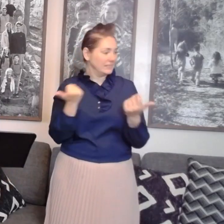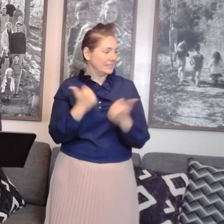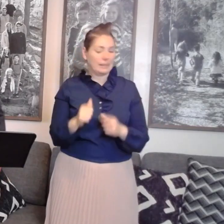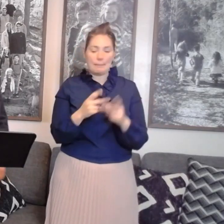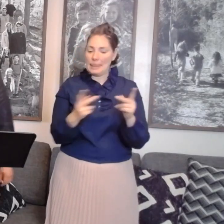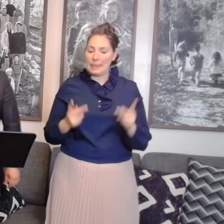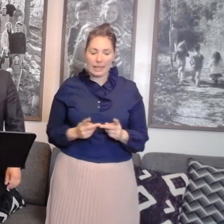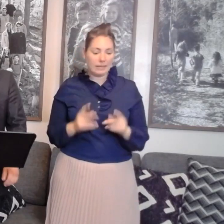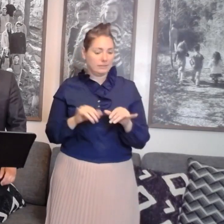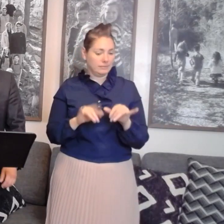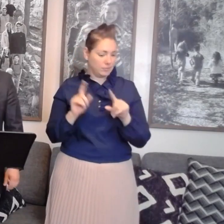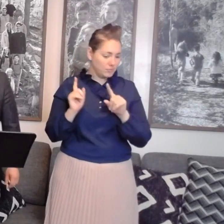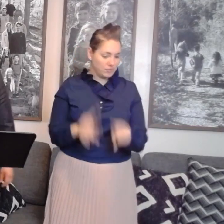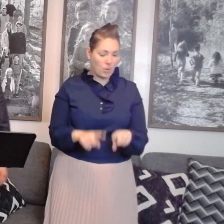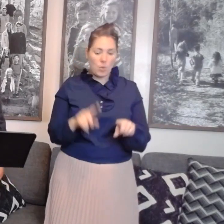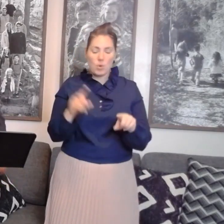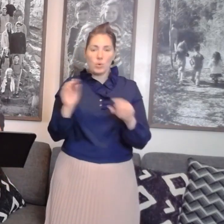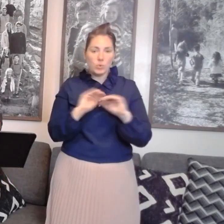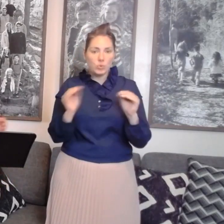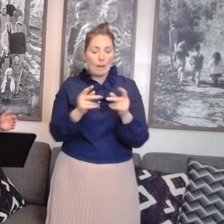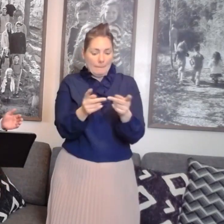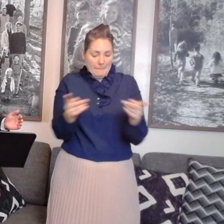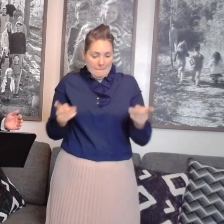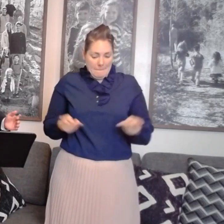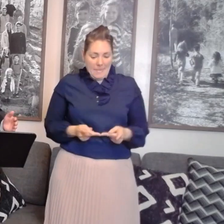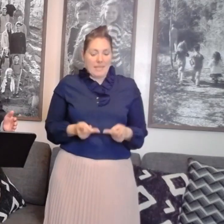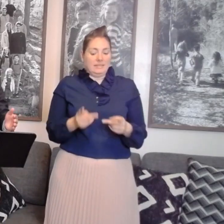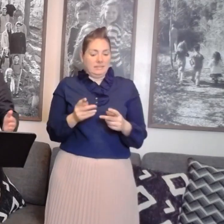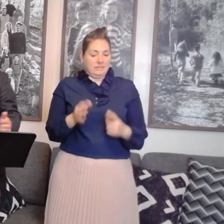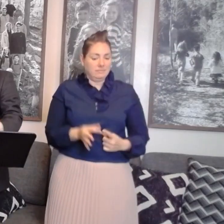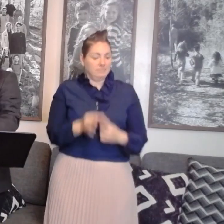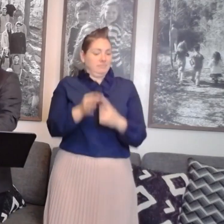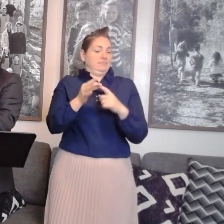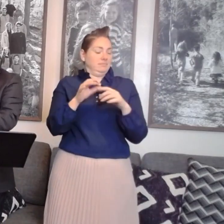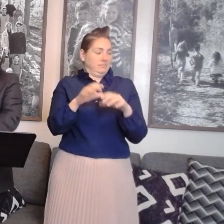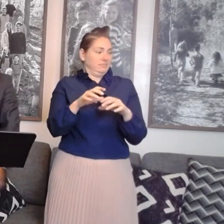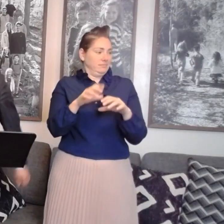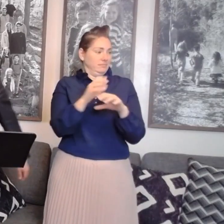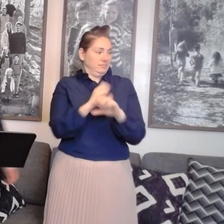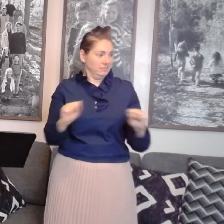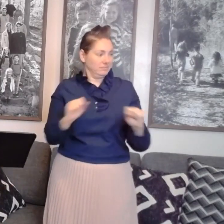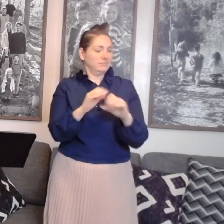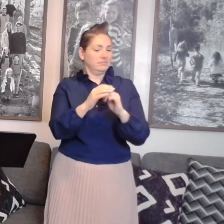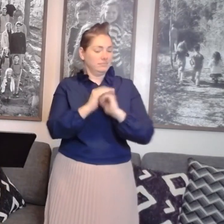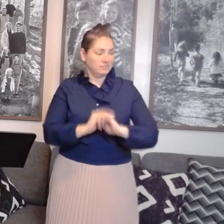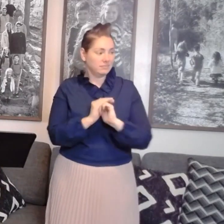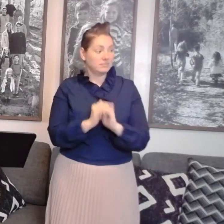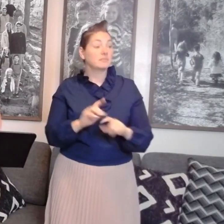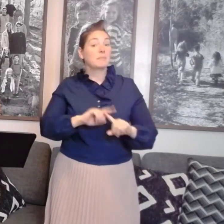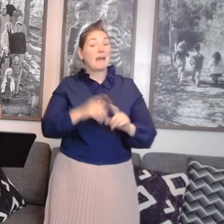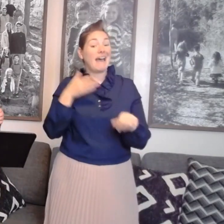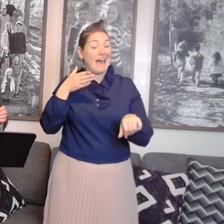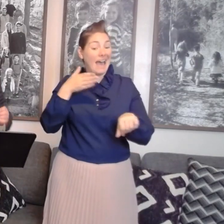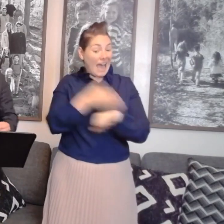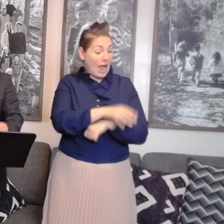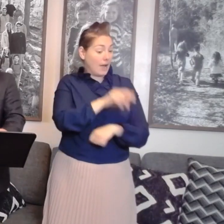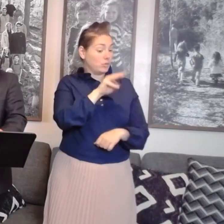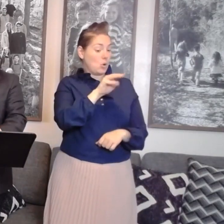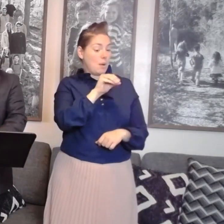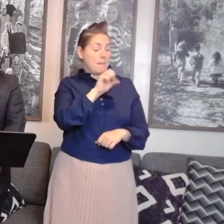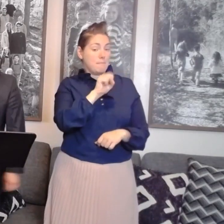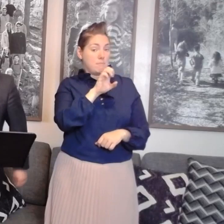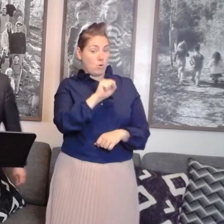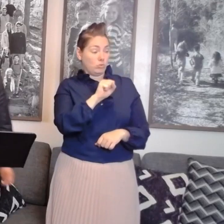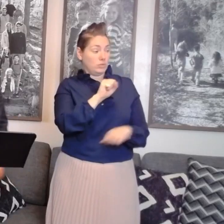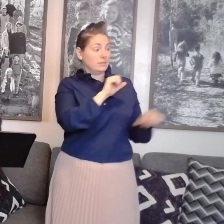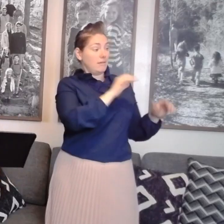God had no sanctuary. But after Moses led the children of Israel out of Egypt. God spake to Moses